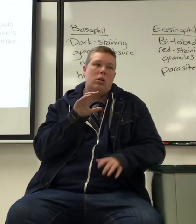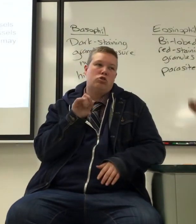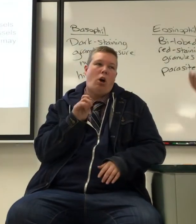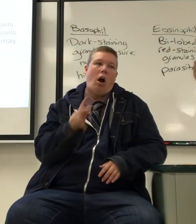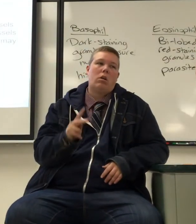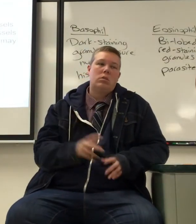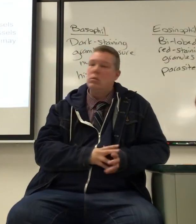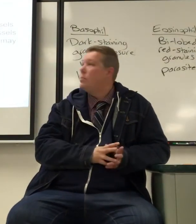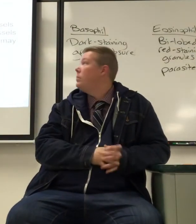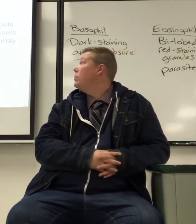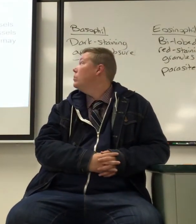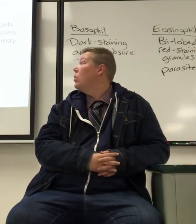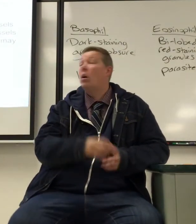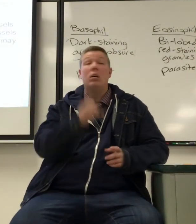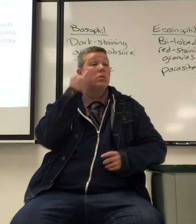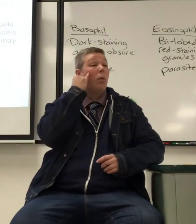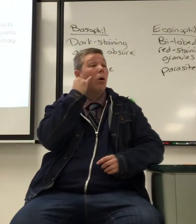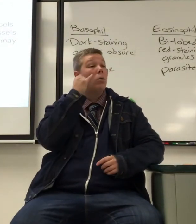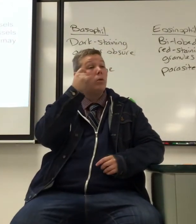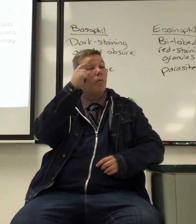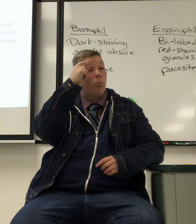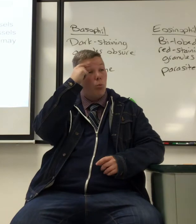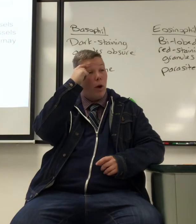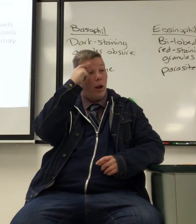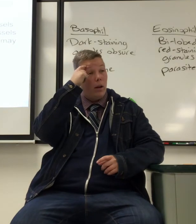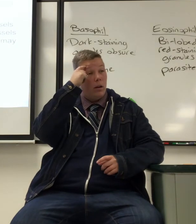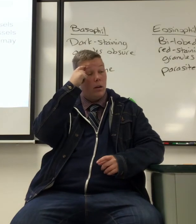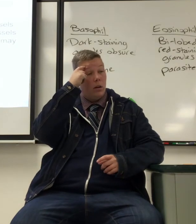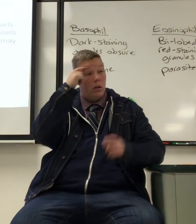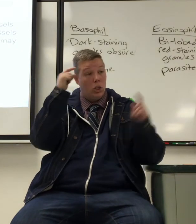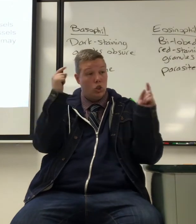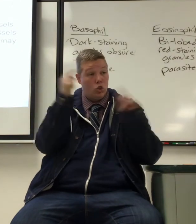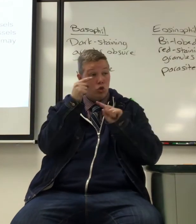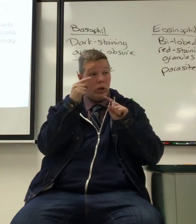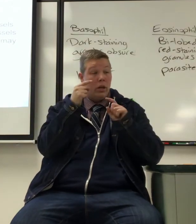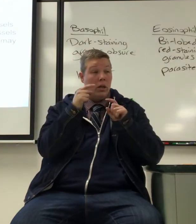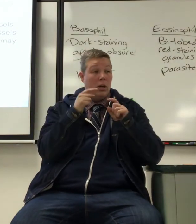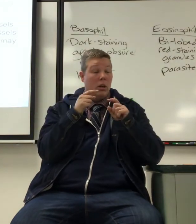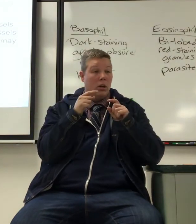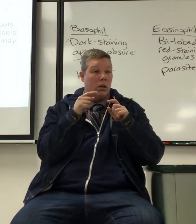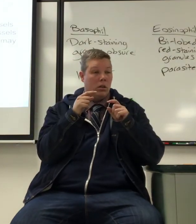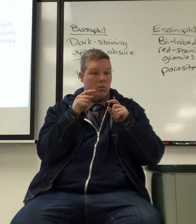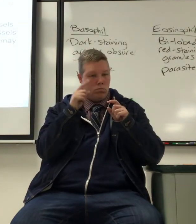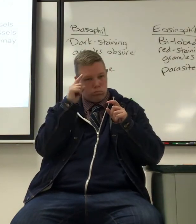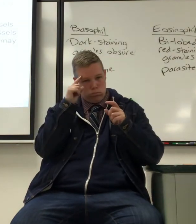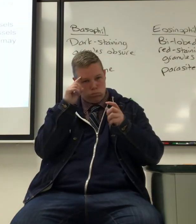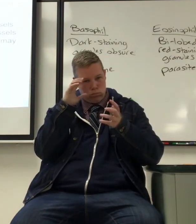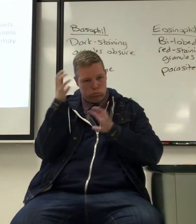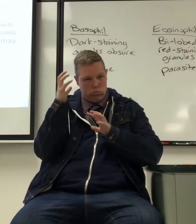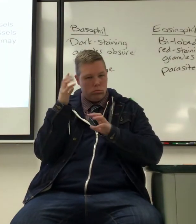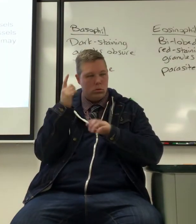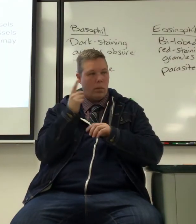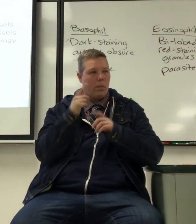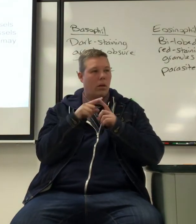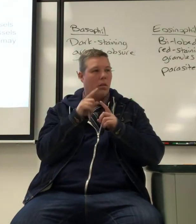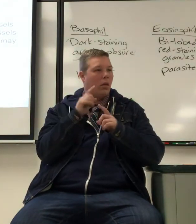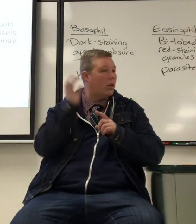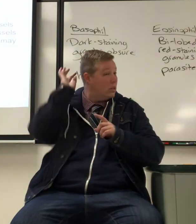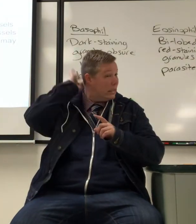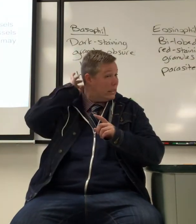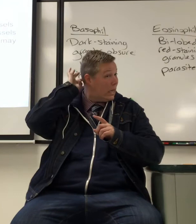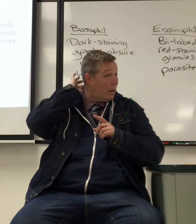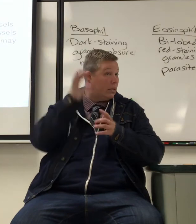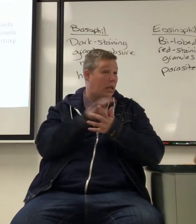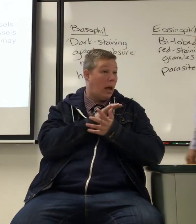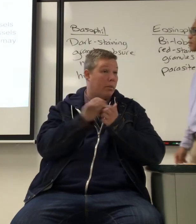Let's say you have a brain injury. The brainstem is damaged, the part that causes the sympathetic efferents that we talked about in the